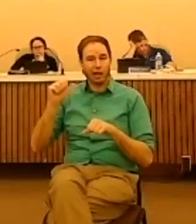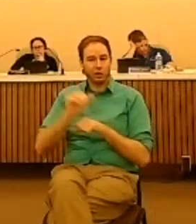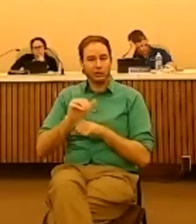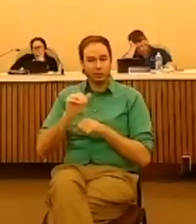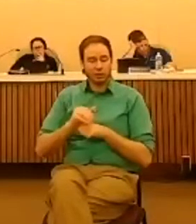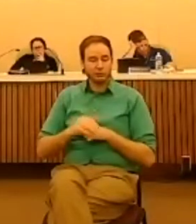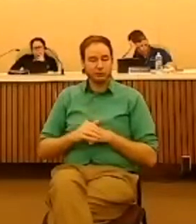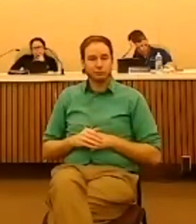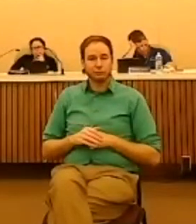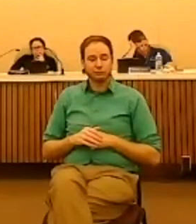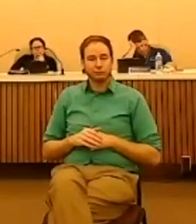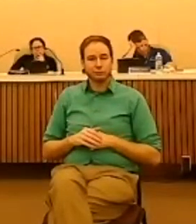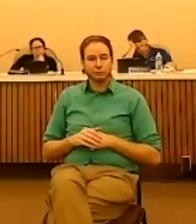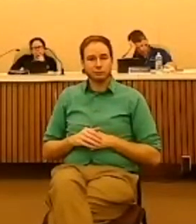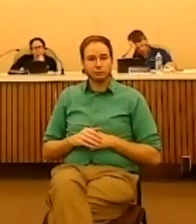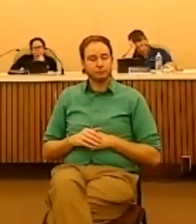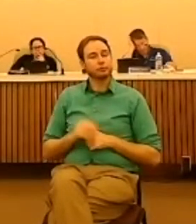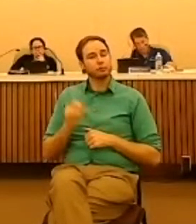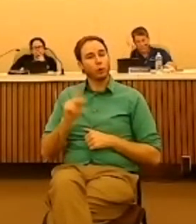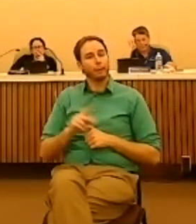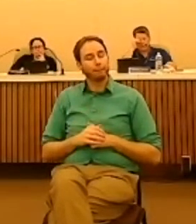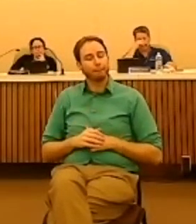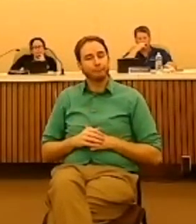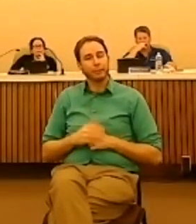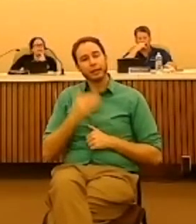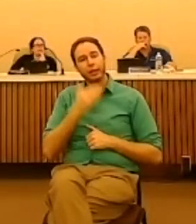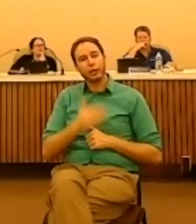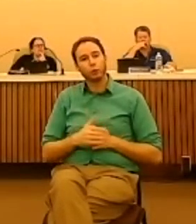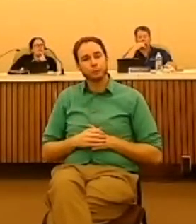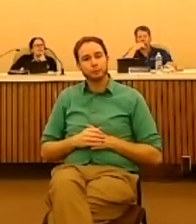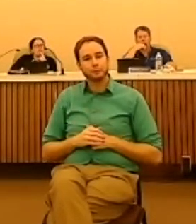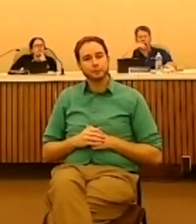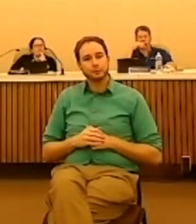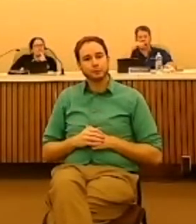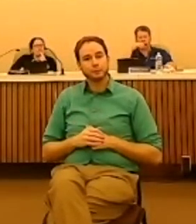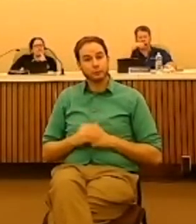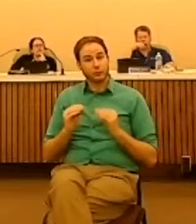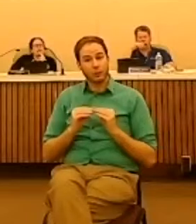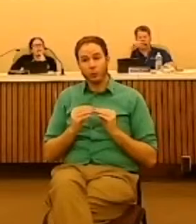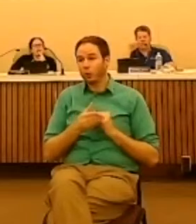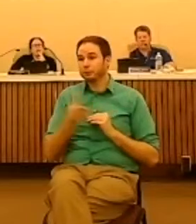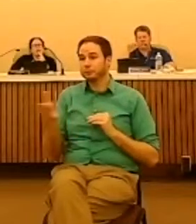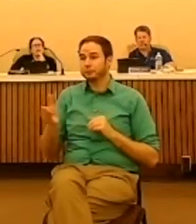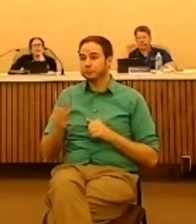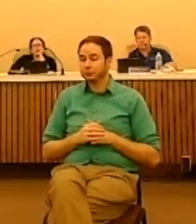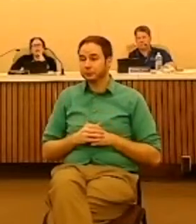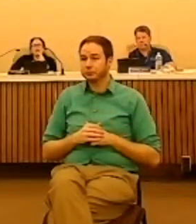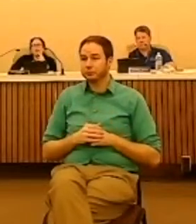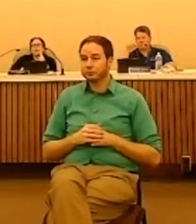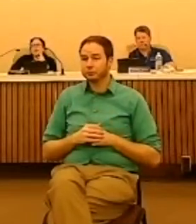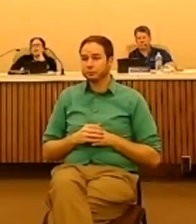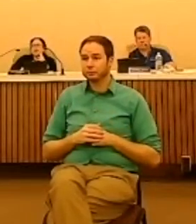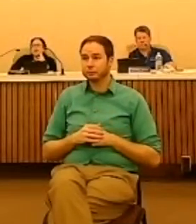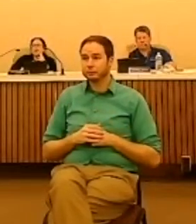on Walman. okay, thank you. All right. Anybody Thank you. else in the